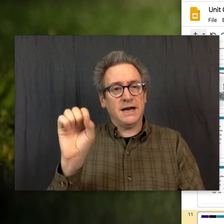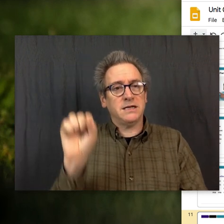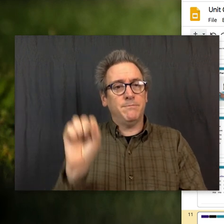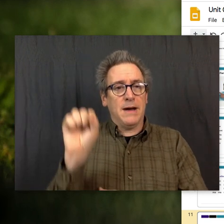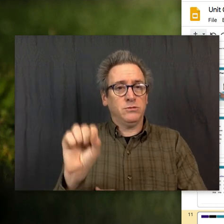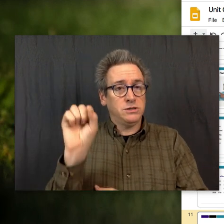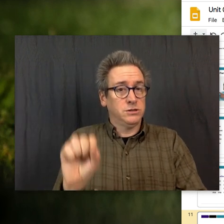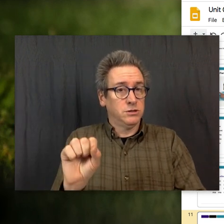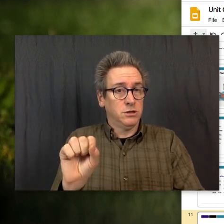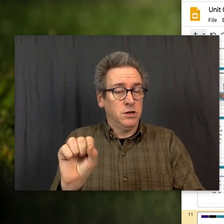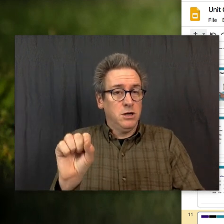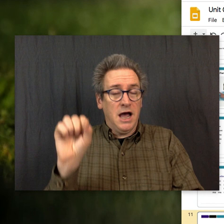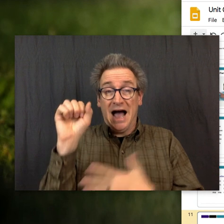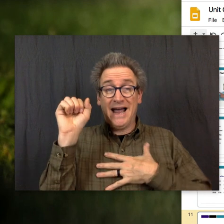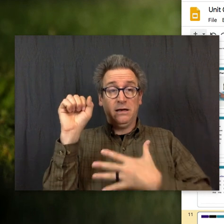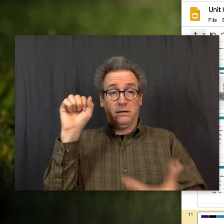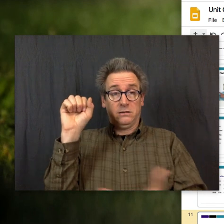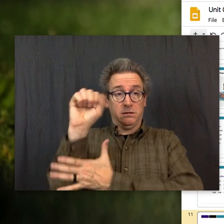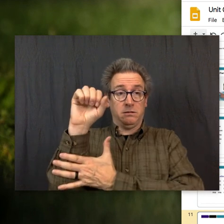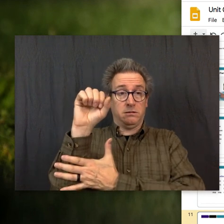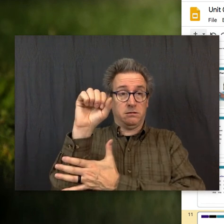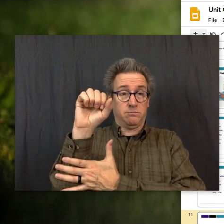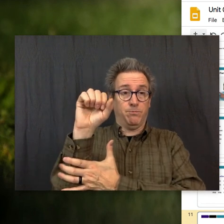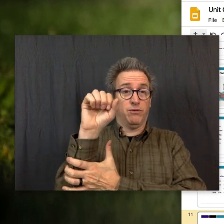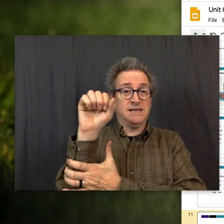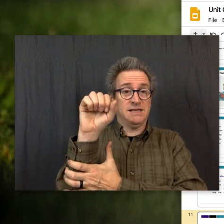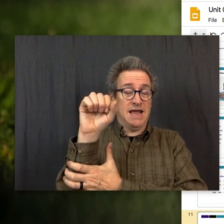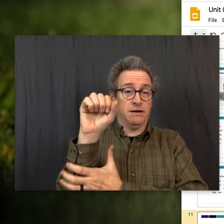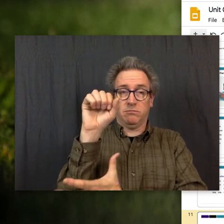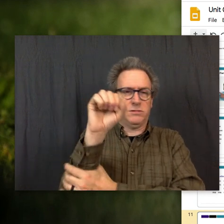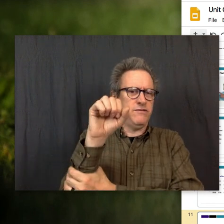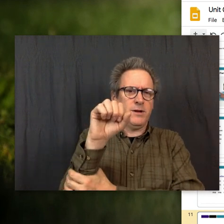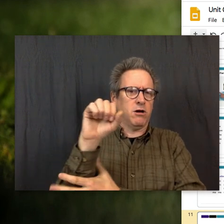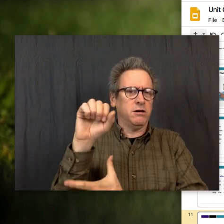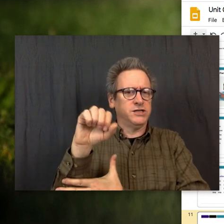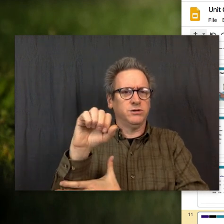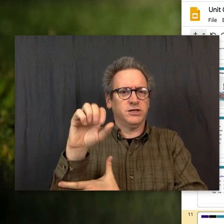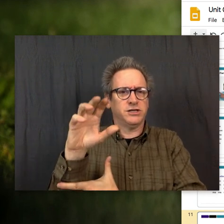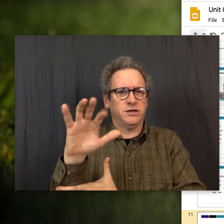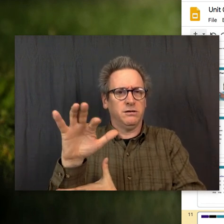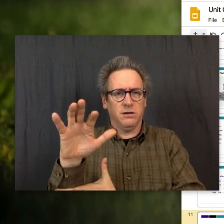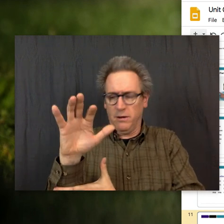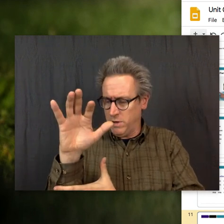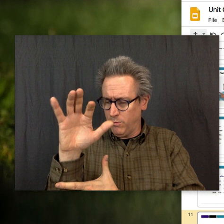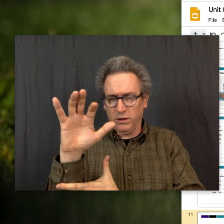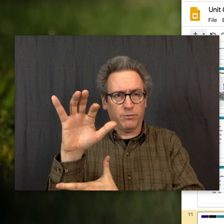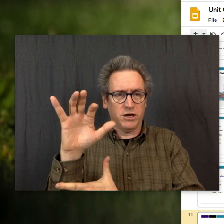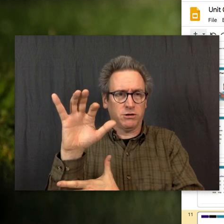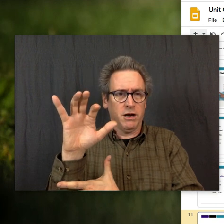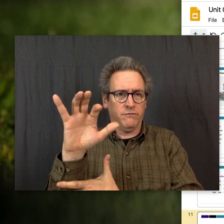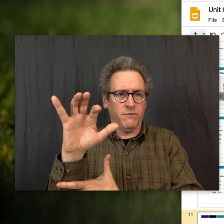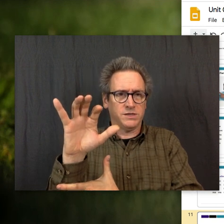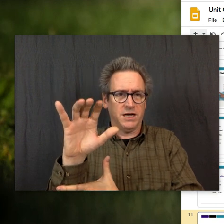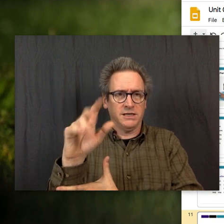try not to bounce. I brace this hand. Don't have to be hard. It's usually just, I'll put a little